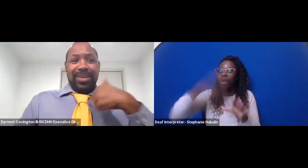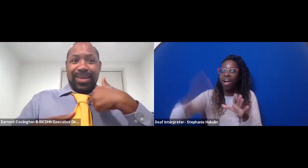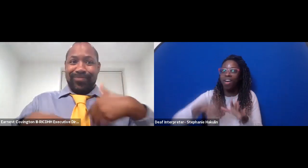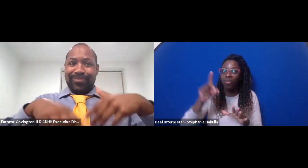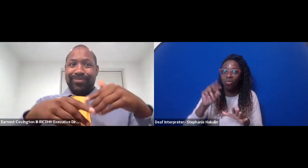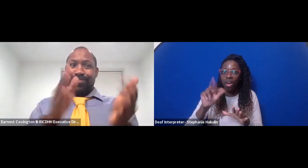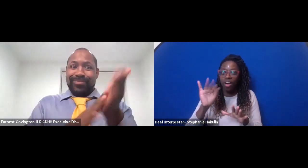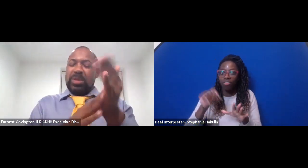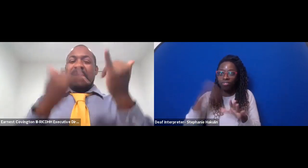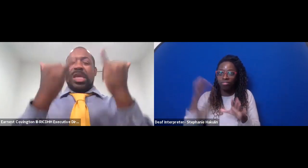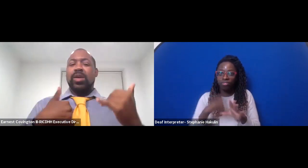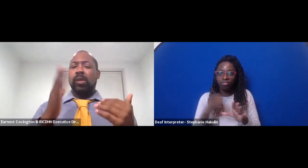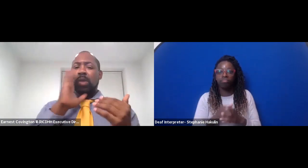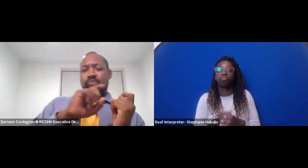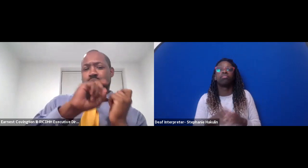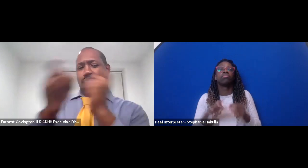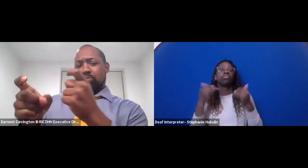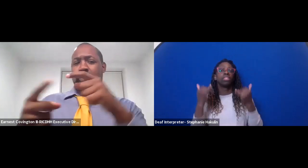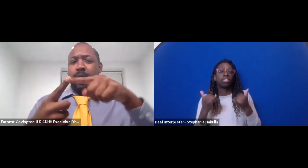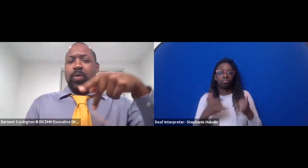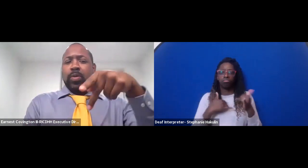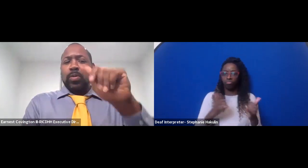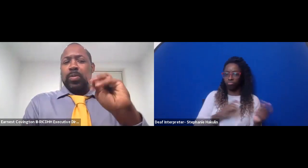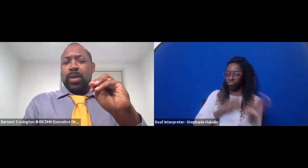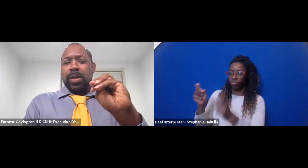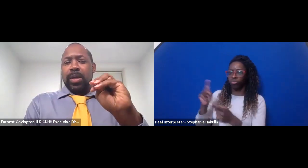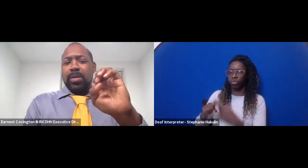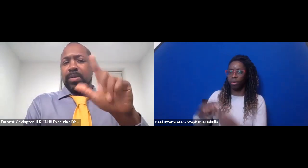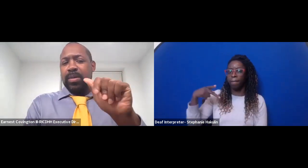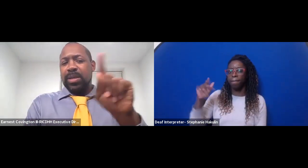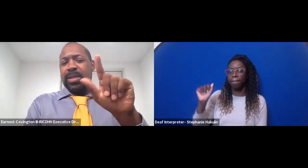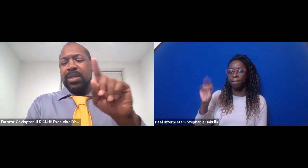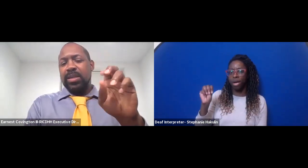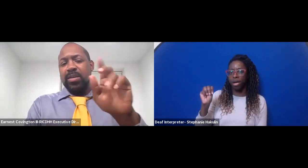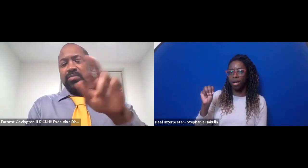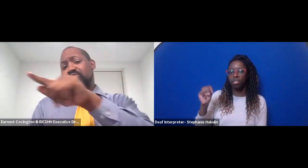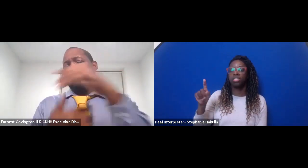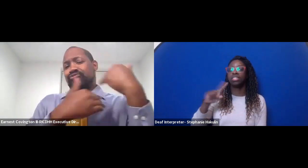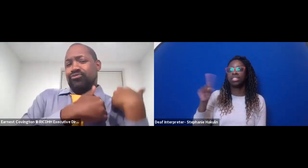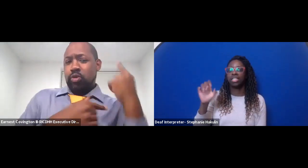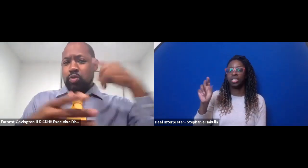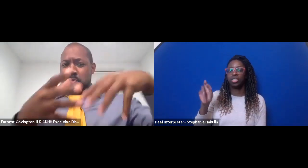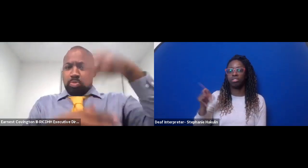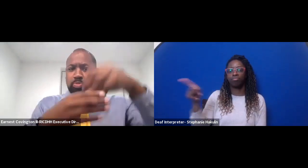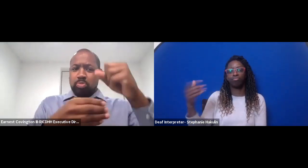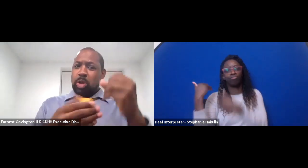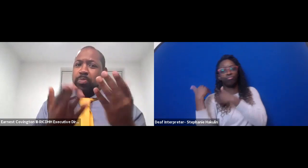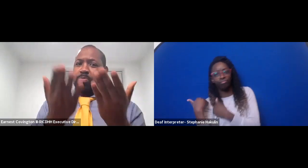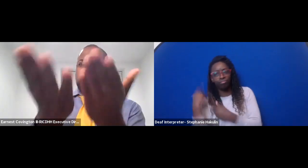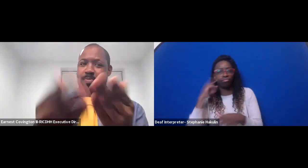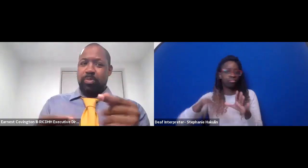very last part, which is just so exciting. I'm going to turn this over to Pam